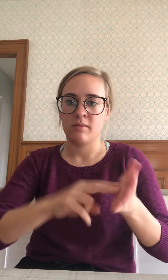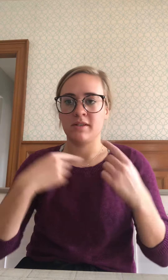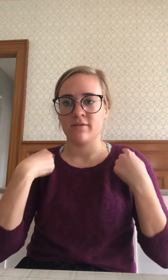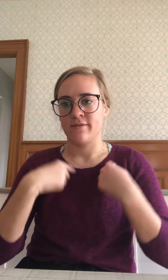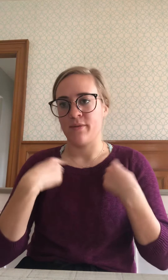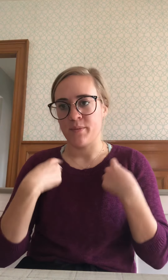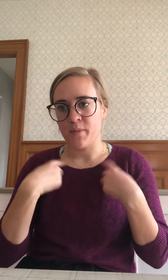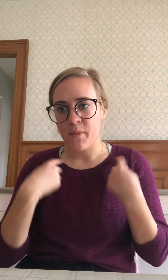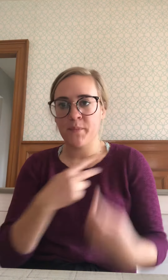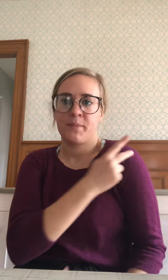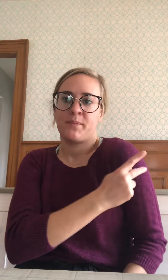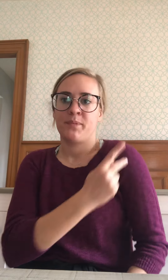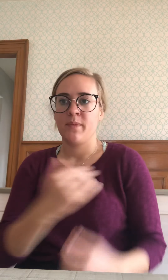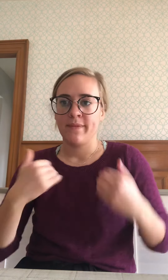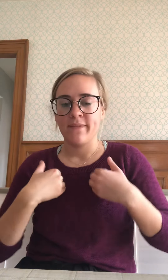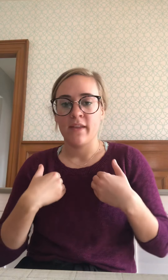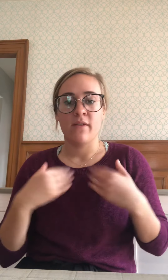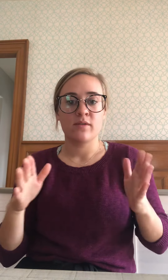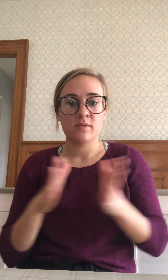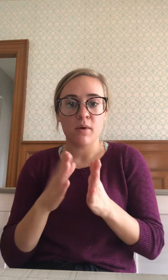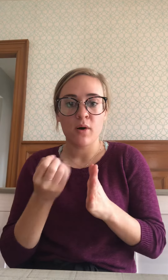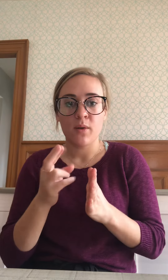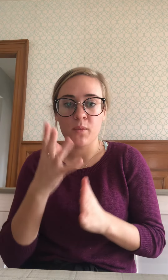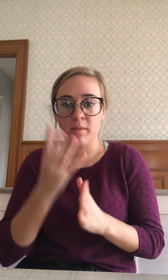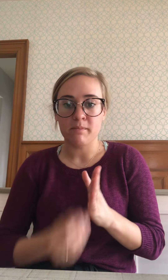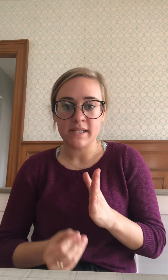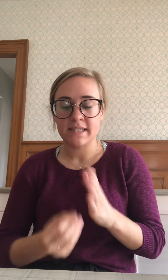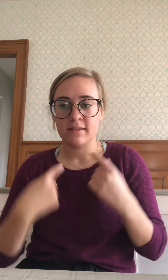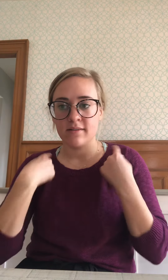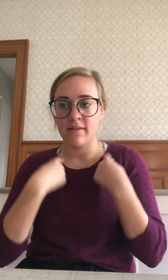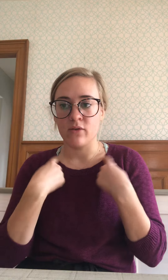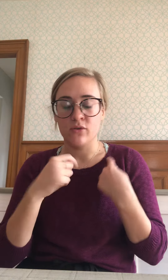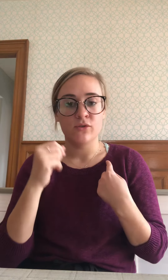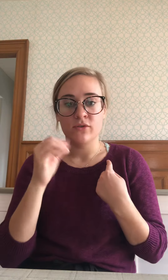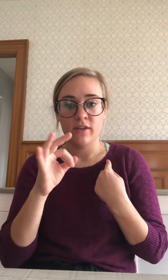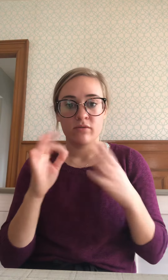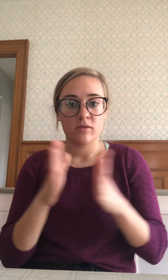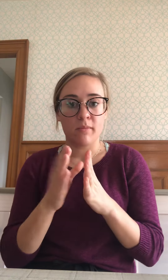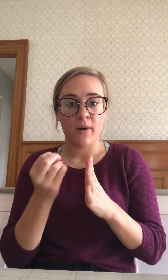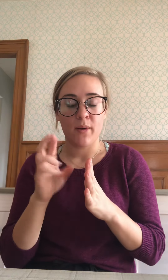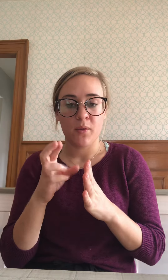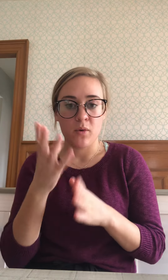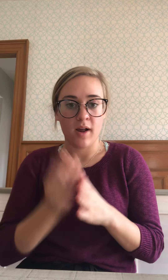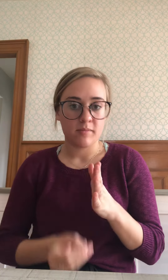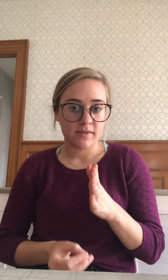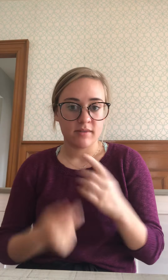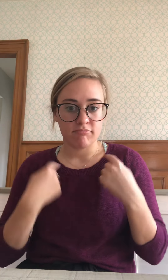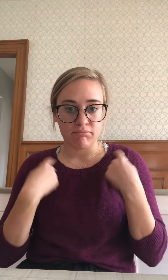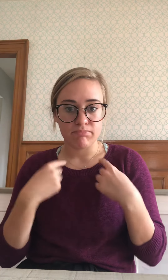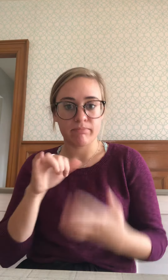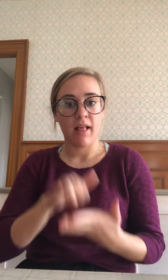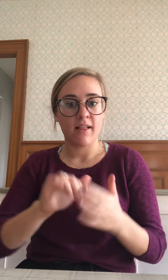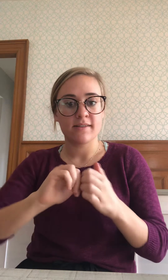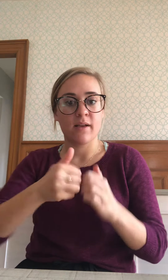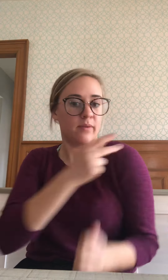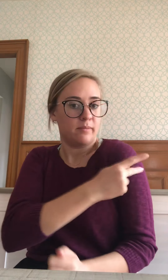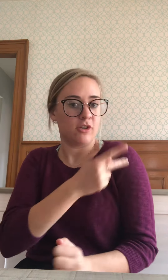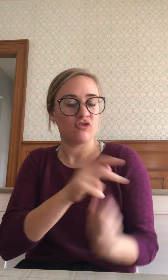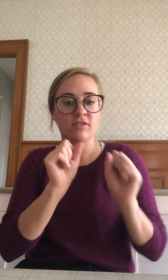absent clavicles. If you have small or absent clavicles, that is how the patient is able to turn their shoulders